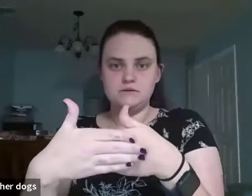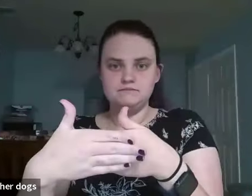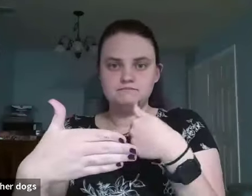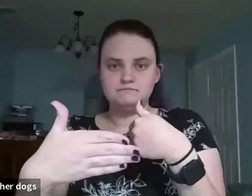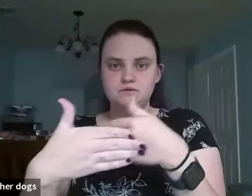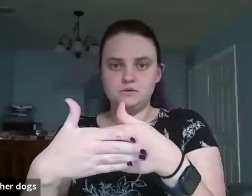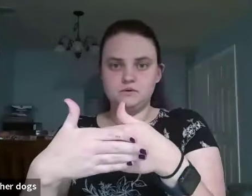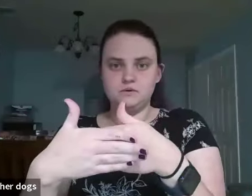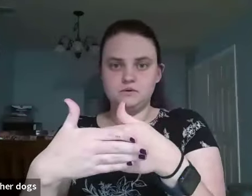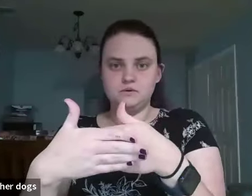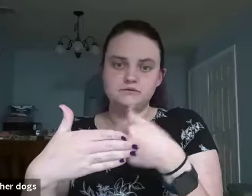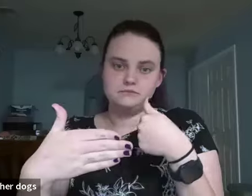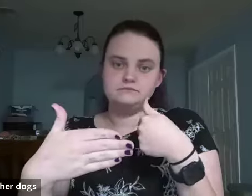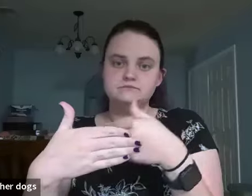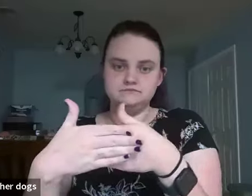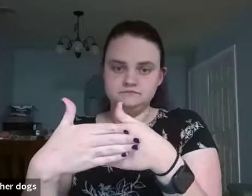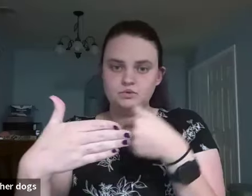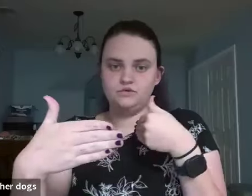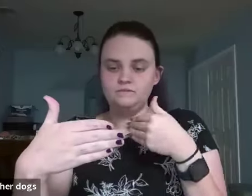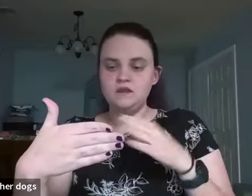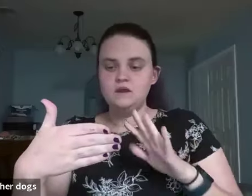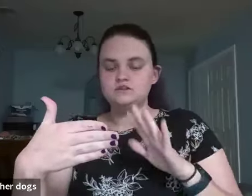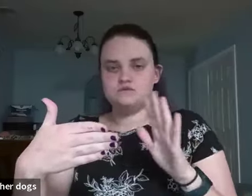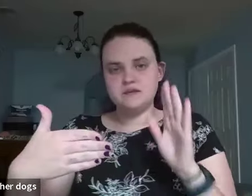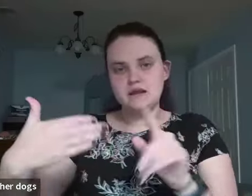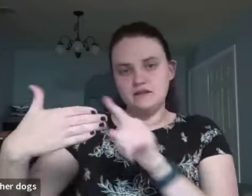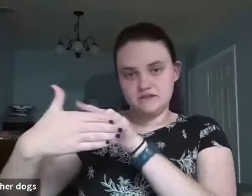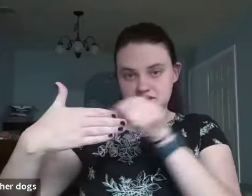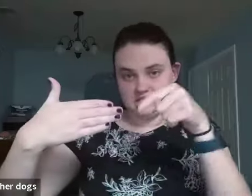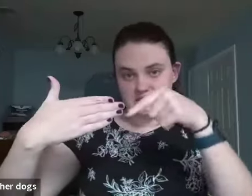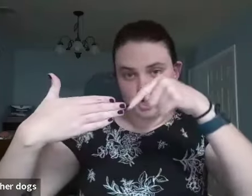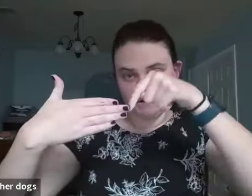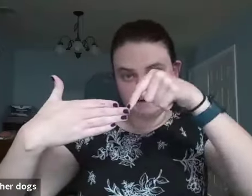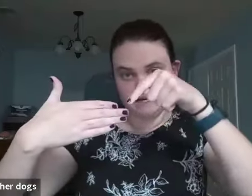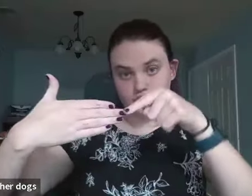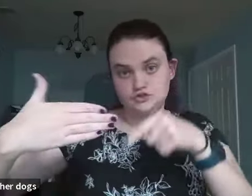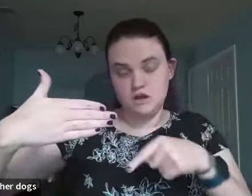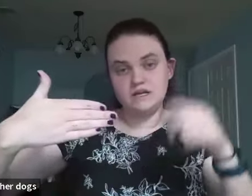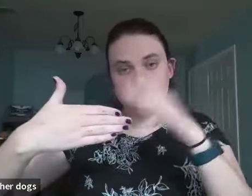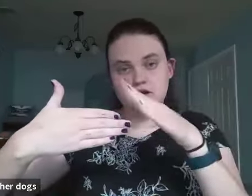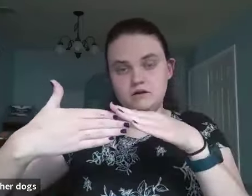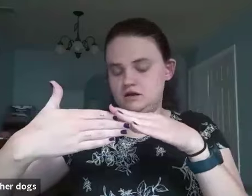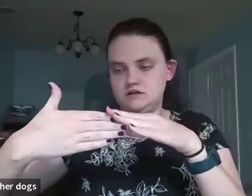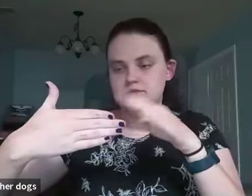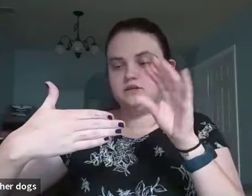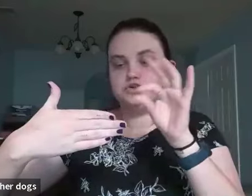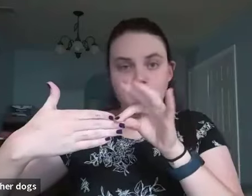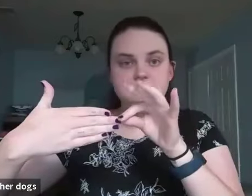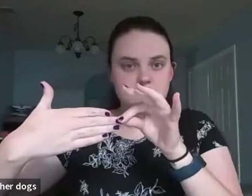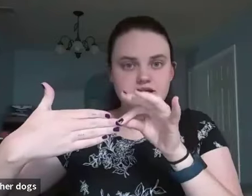Before, before, before. So think about it like this. This is current right now. Your dominant is where, or non-dominant. Your non-dominant